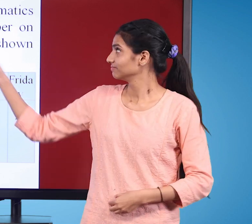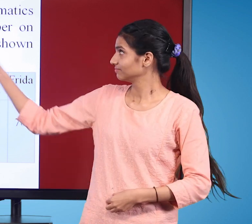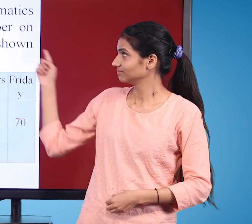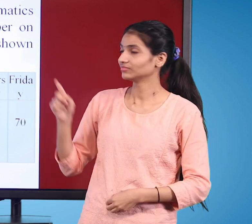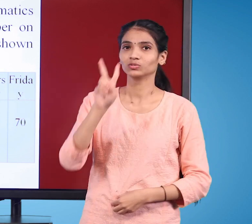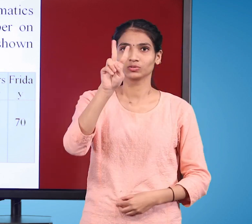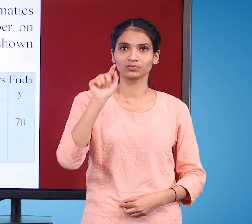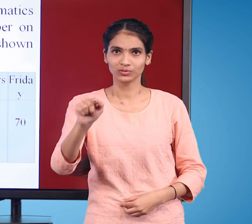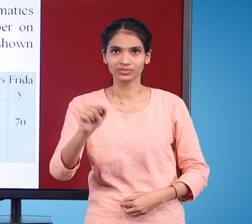2.